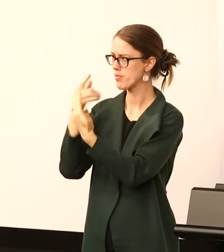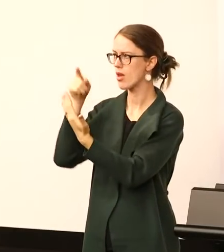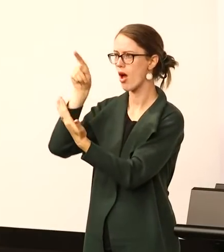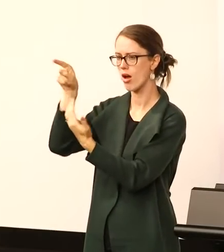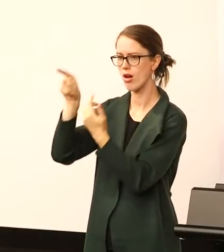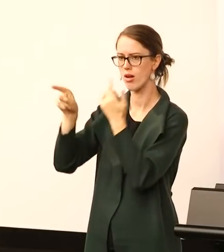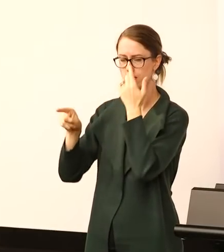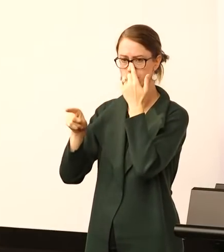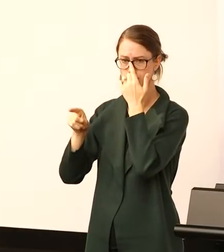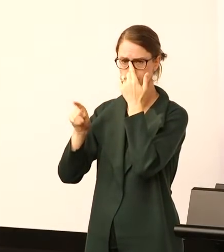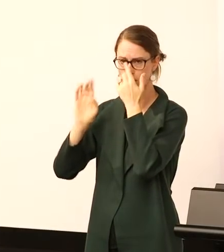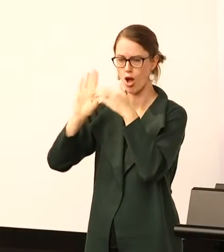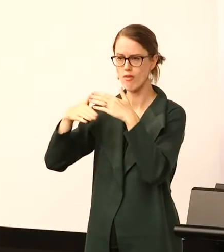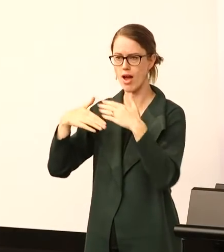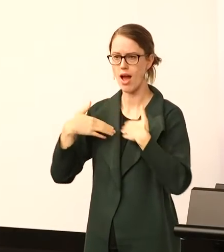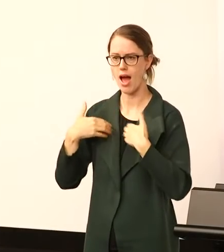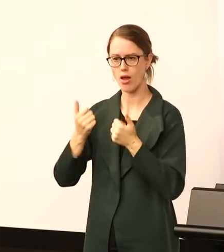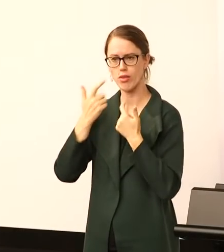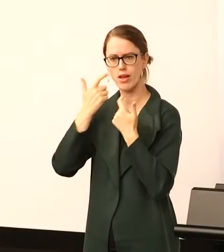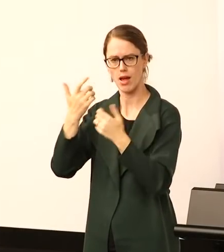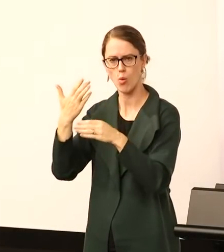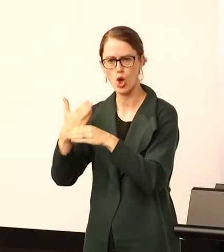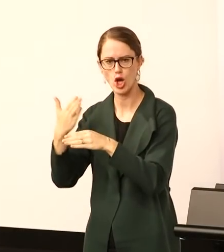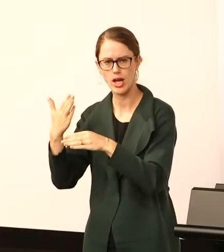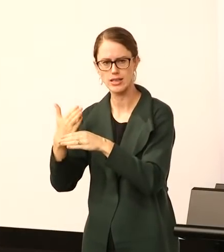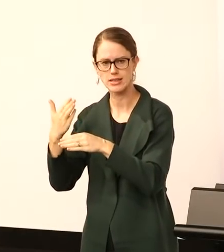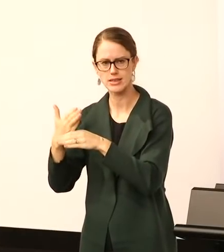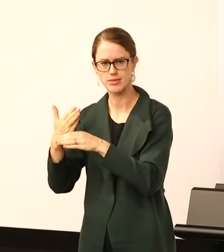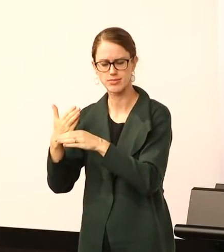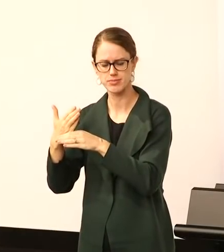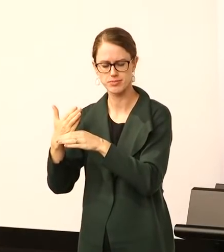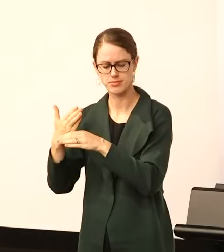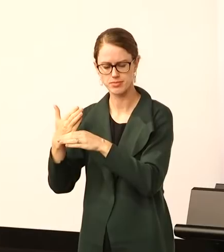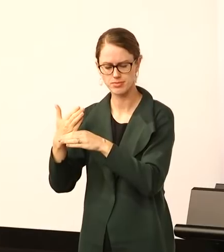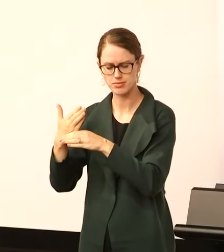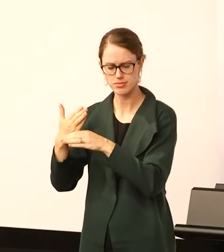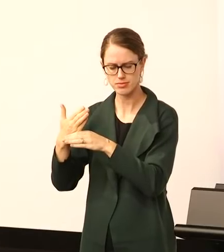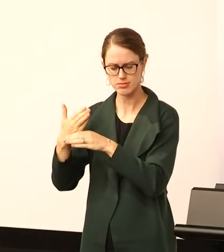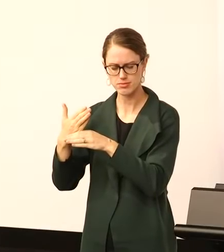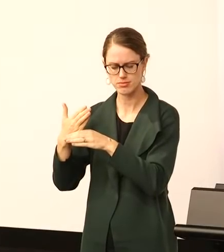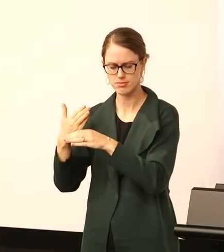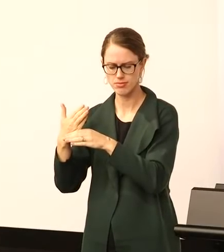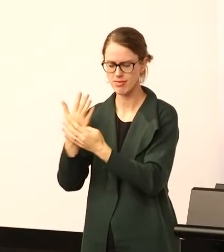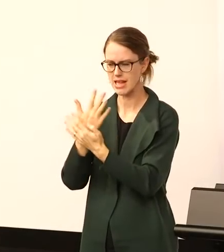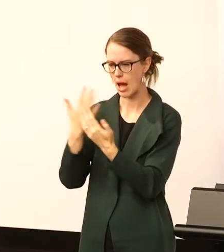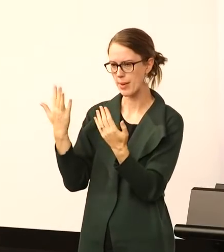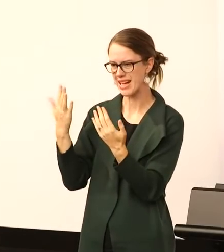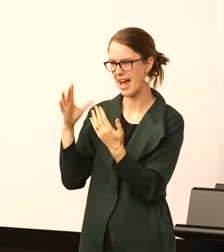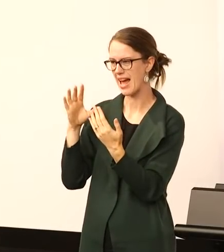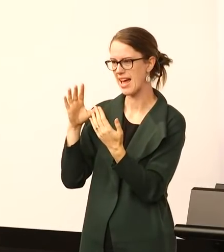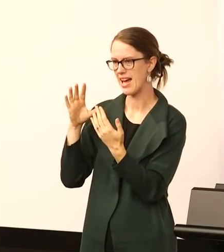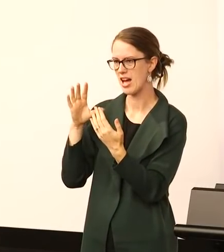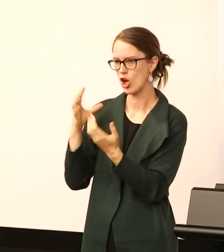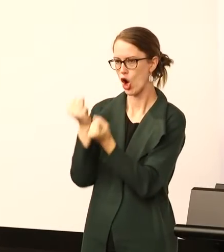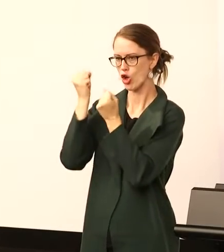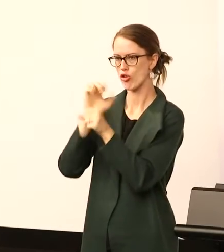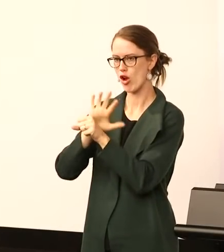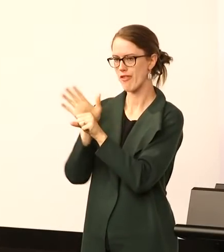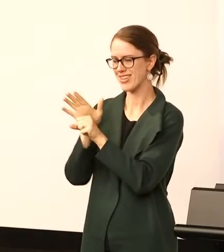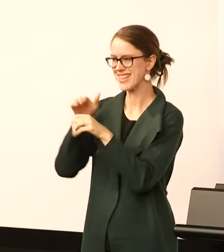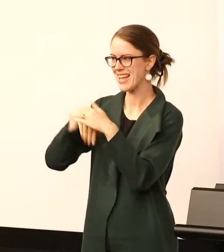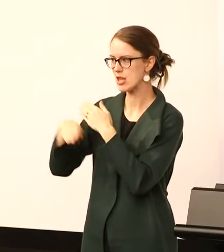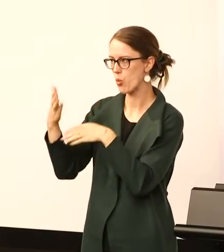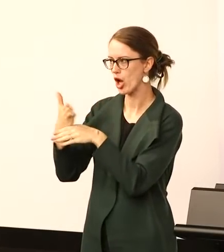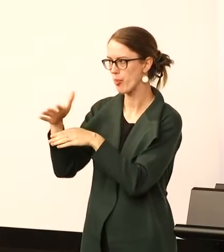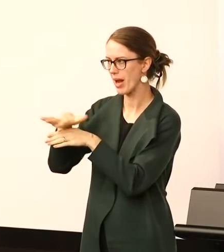around healthcare workers and how and the proportion that have been infected either in their workplace in a healthcare